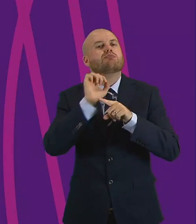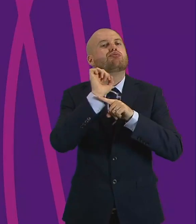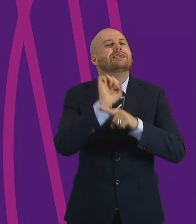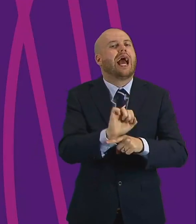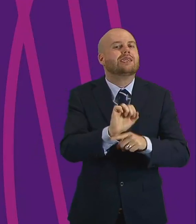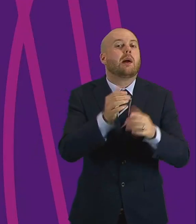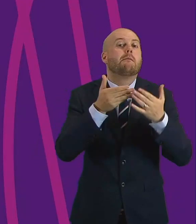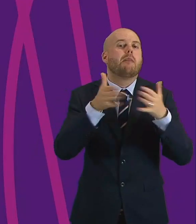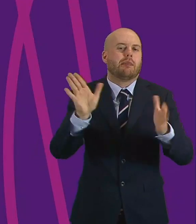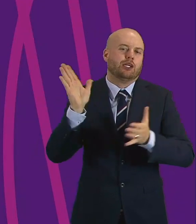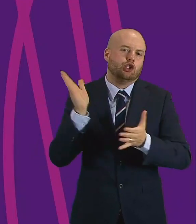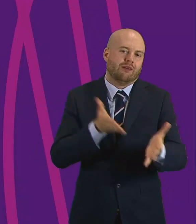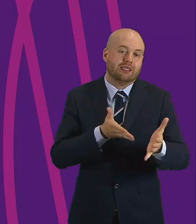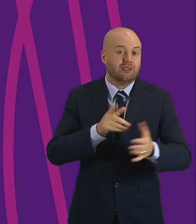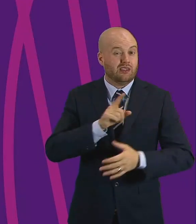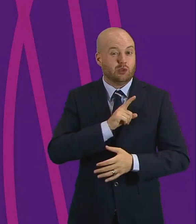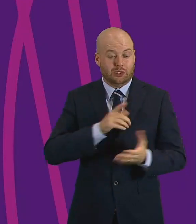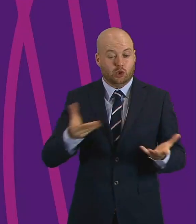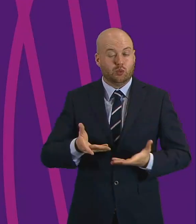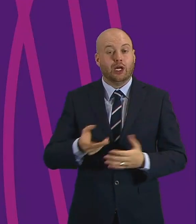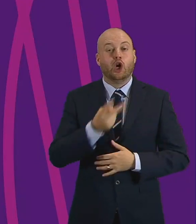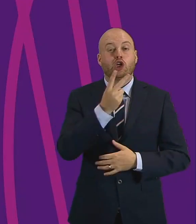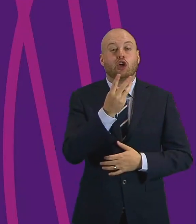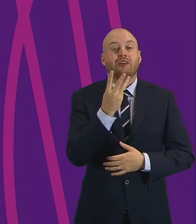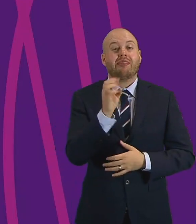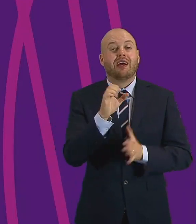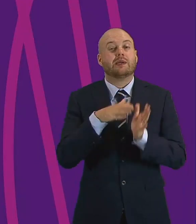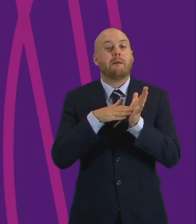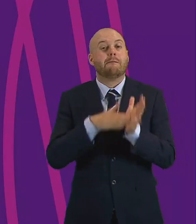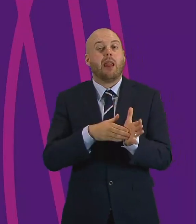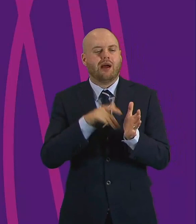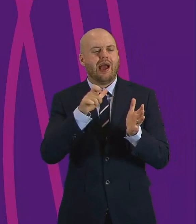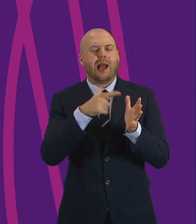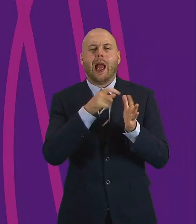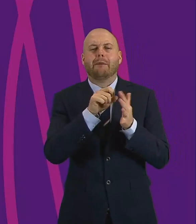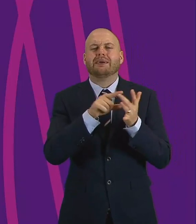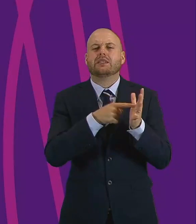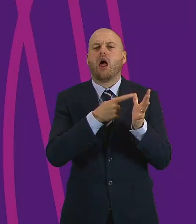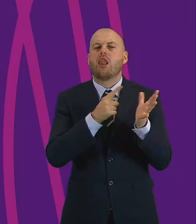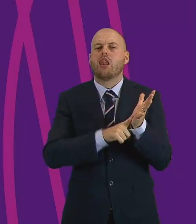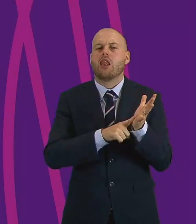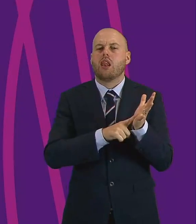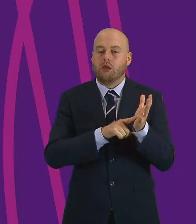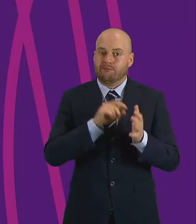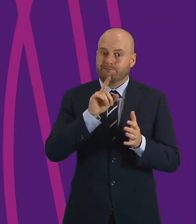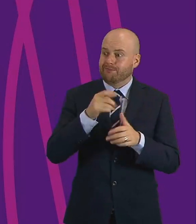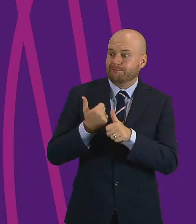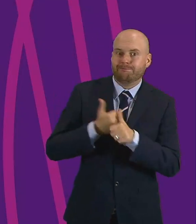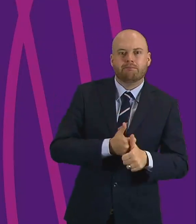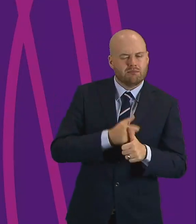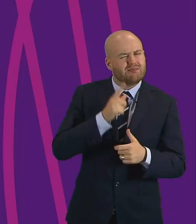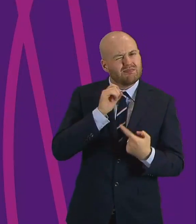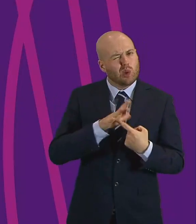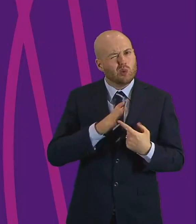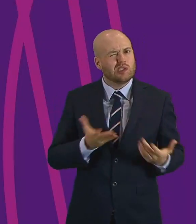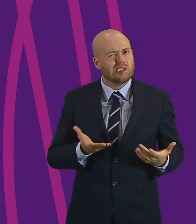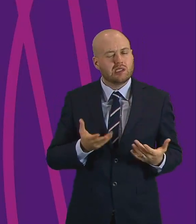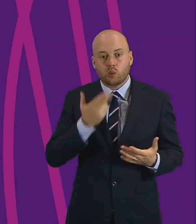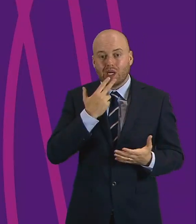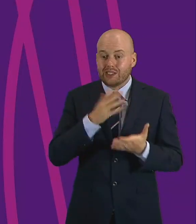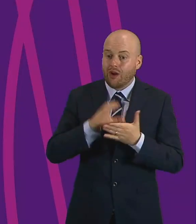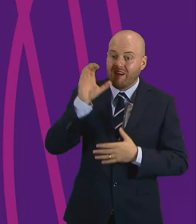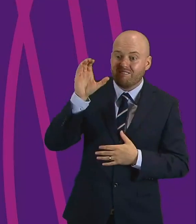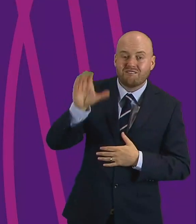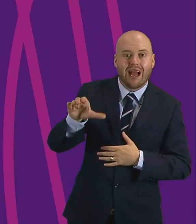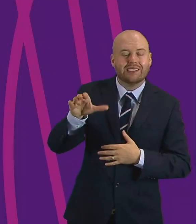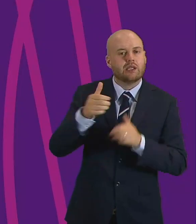today's £230 million capital stimulus is so important. Investment in high-growth companies, investment in construction